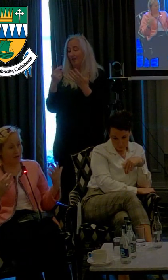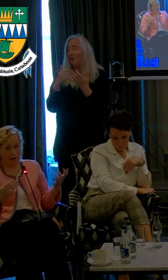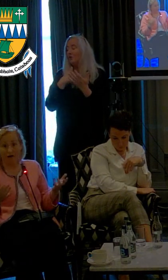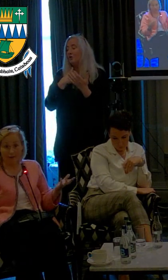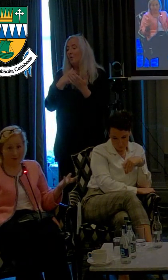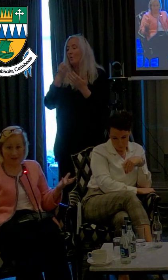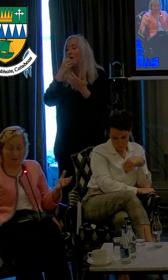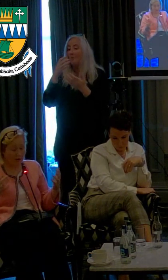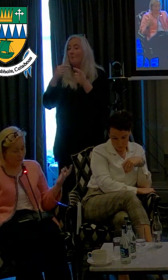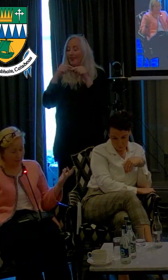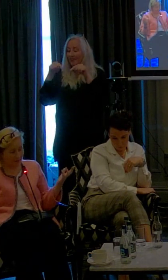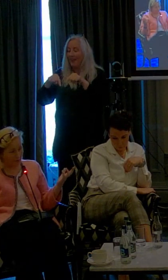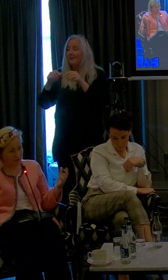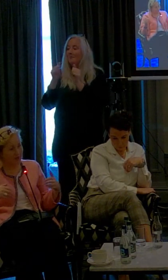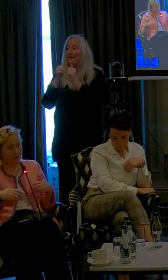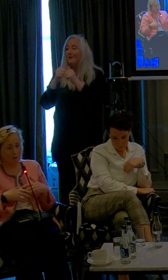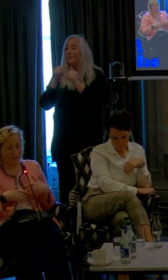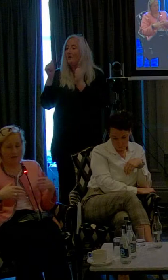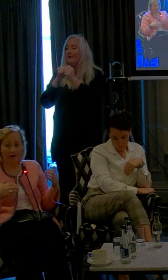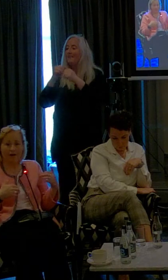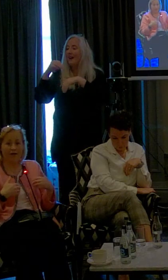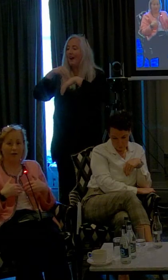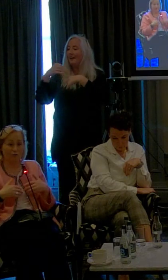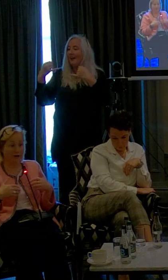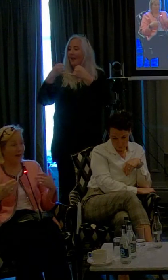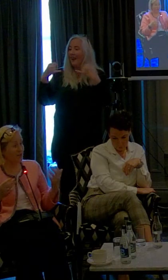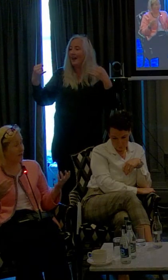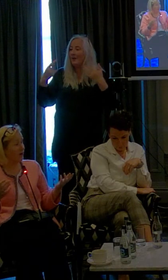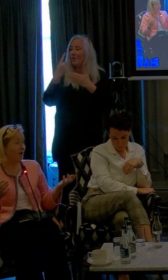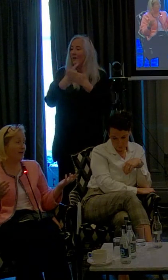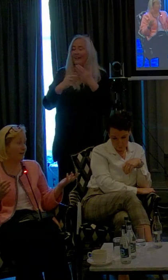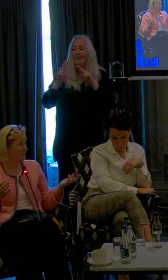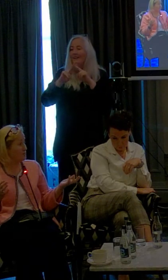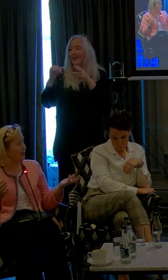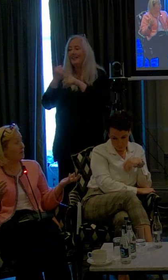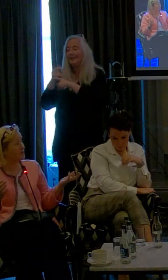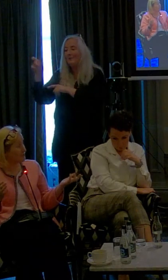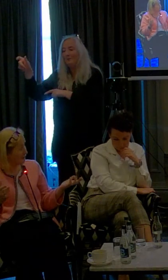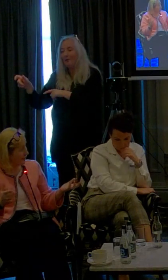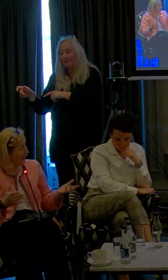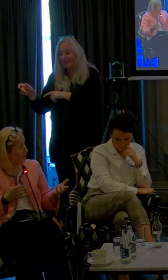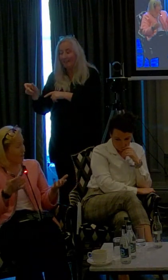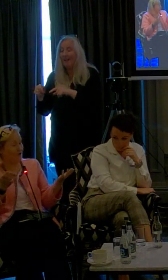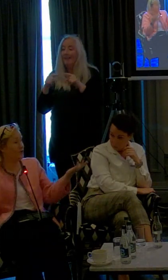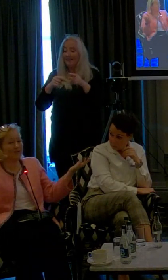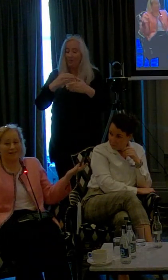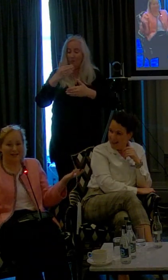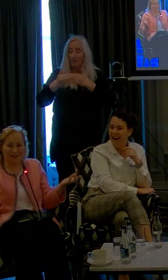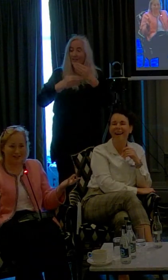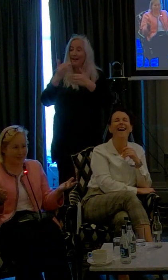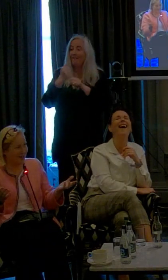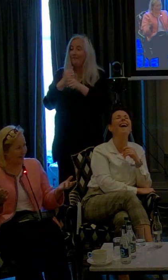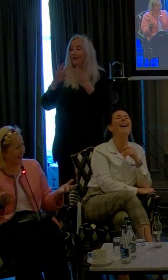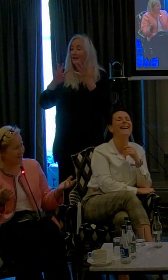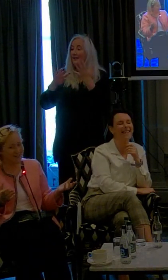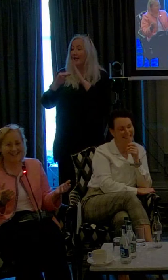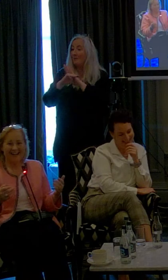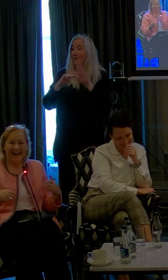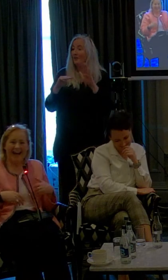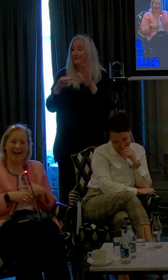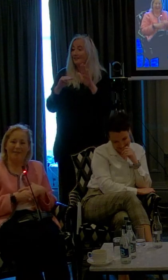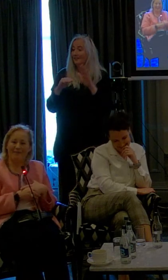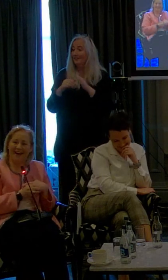we met online. Actually, we never met in person. We met online over, I think it was 9 months, and we produced the legislation at the end of